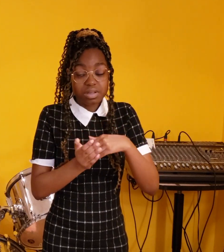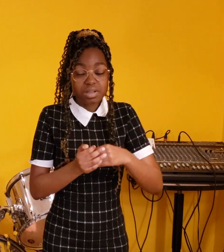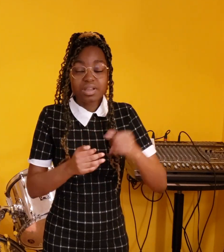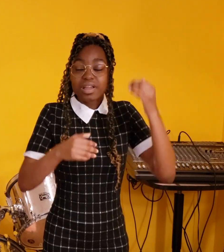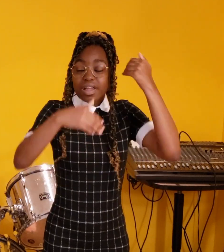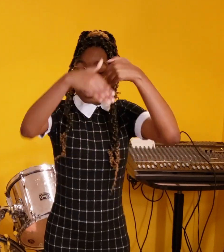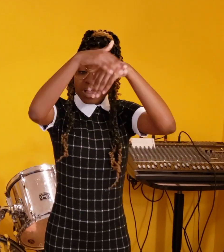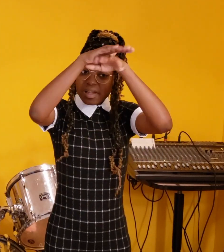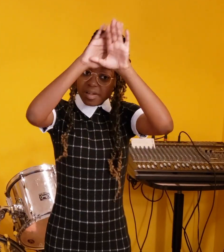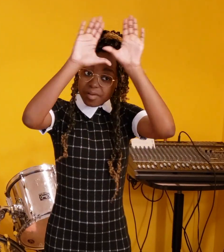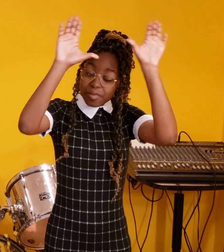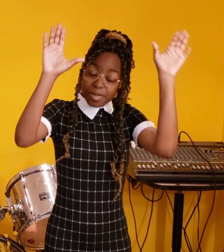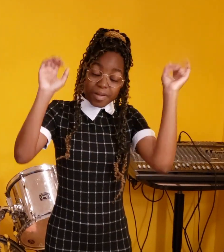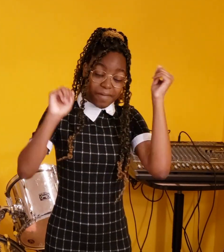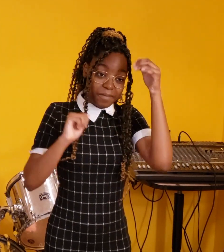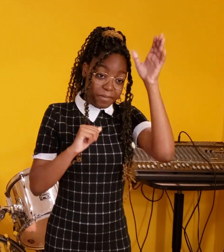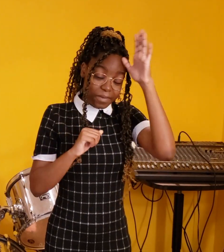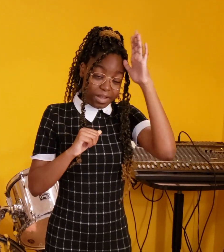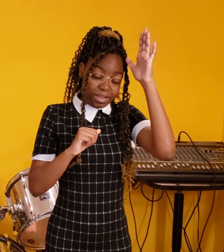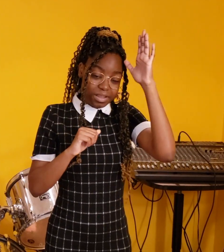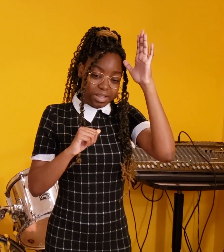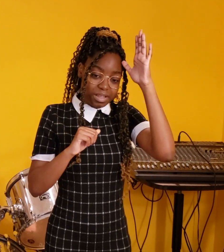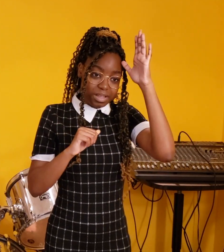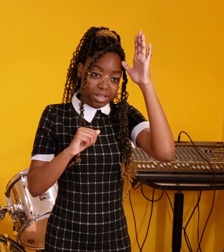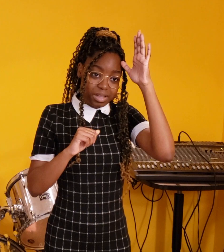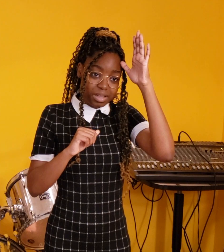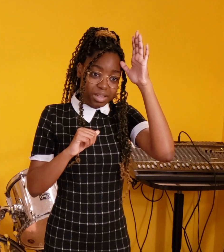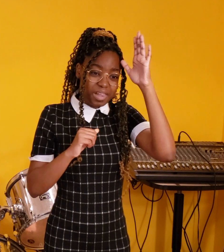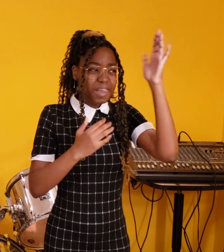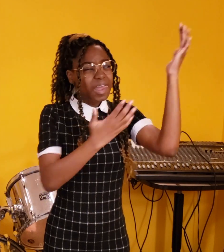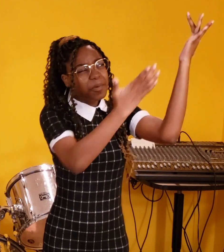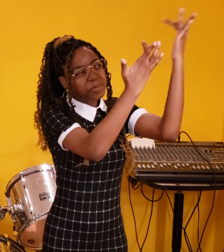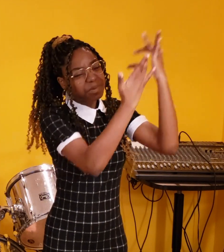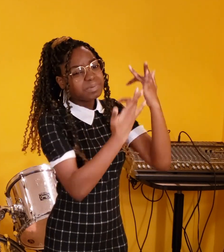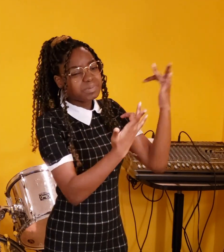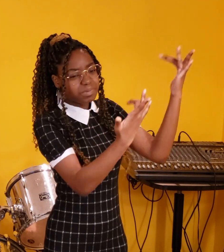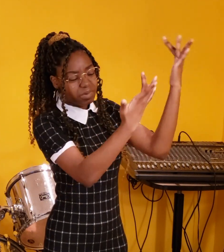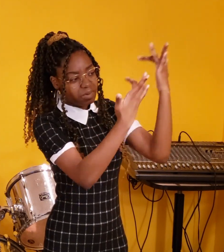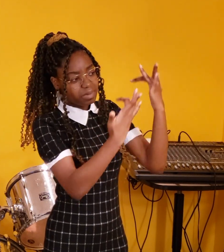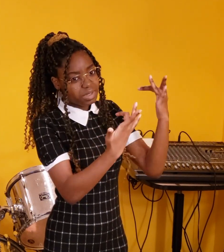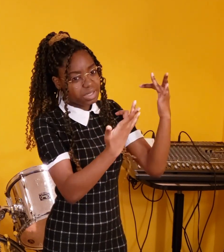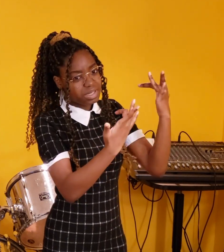Heavenly Father, be merciful to me, a sinner.